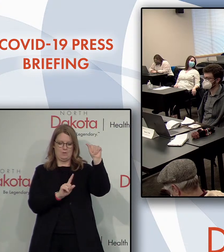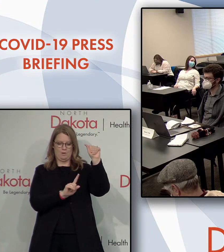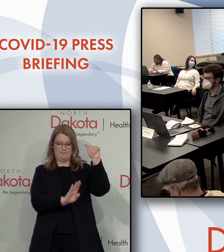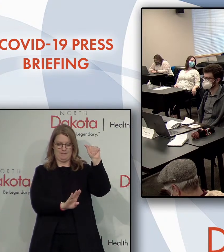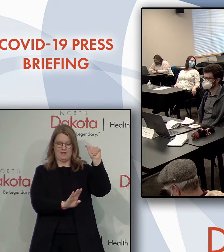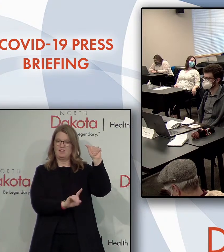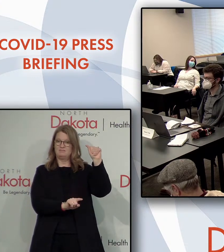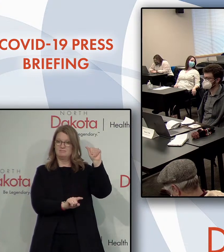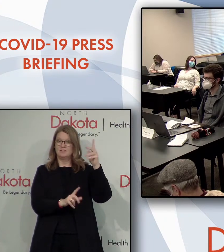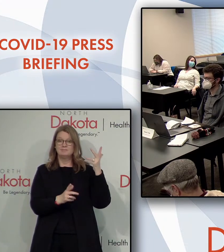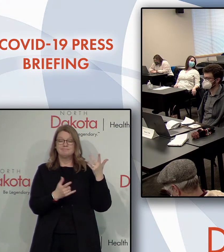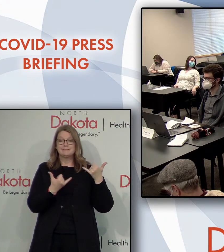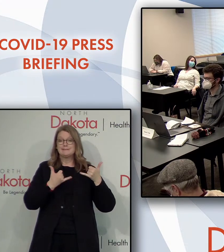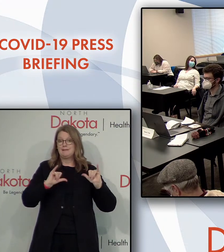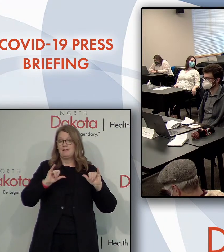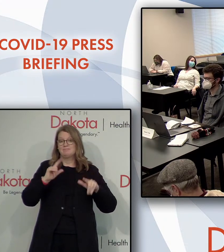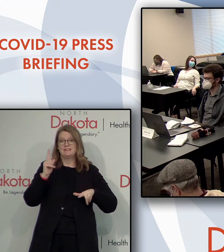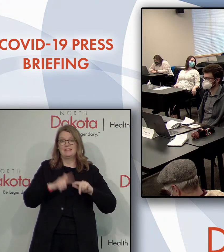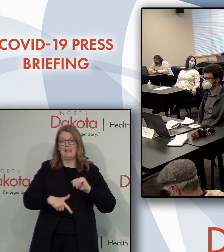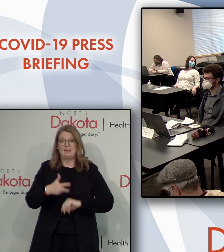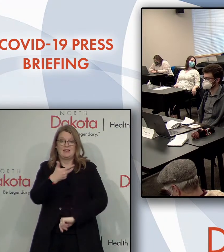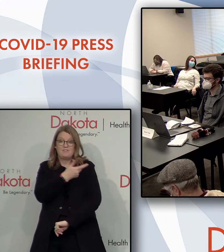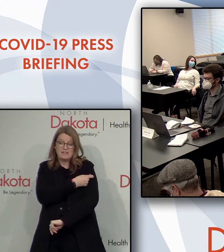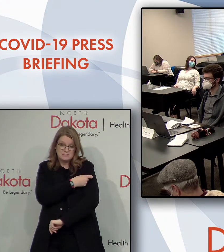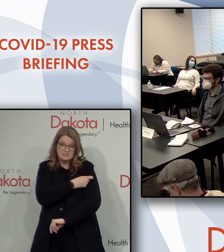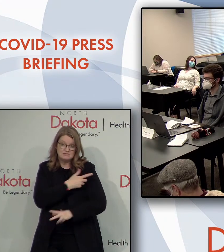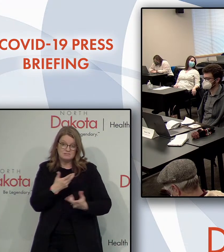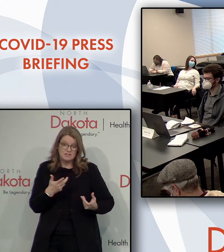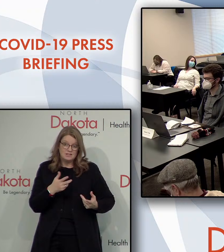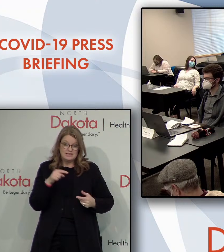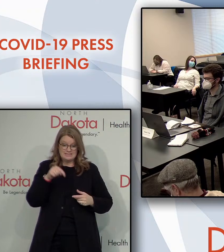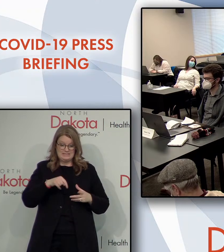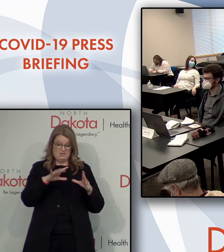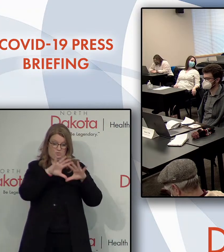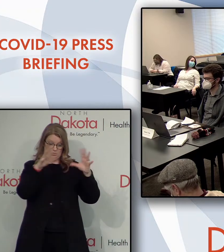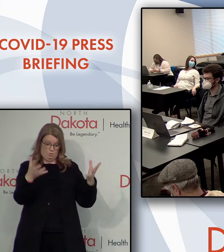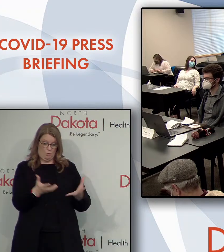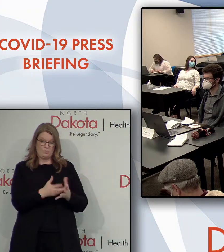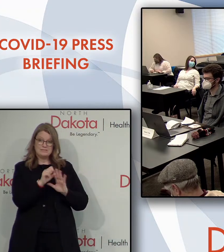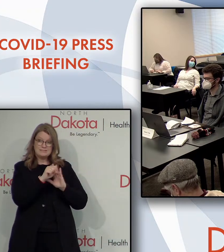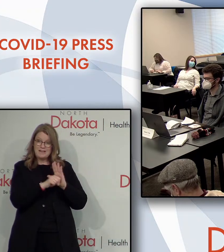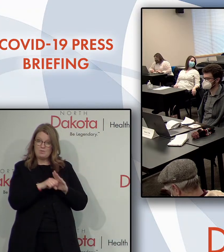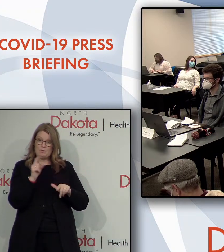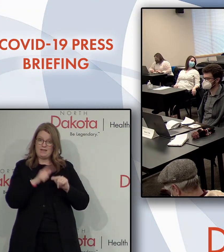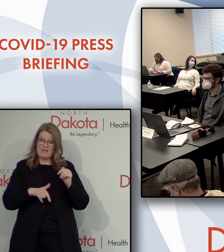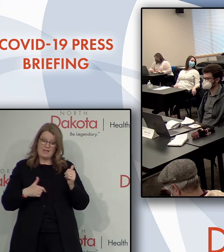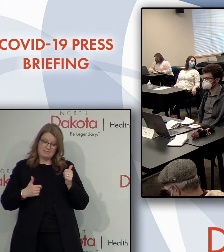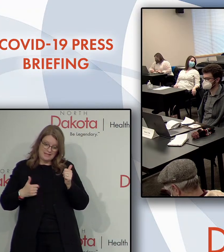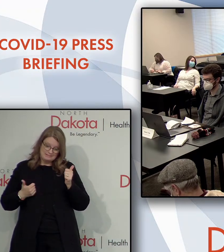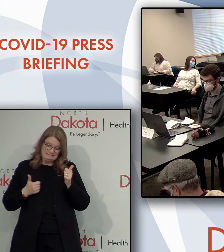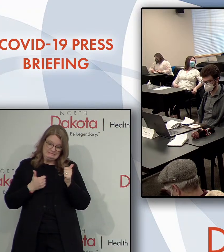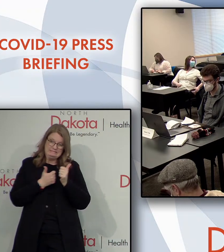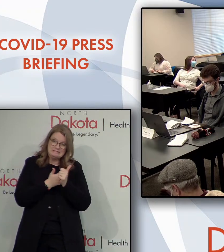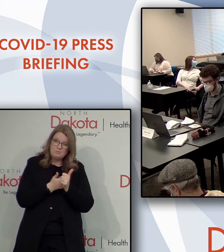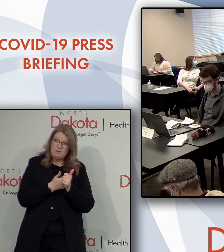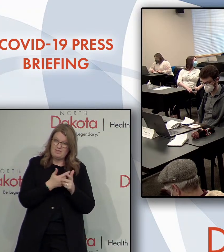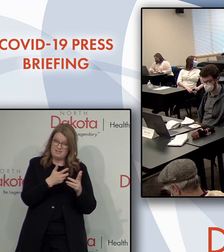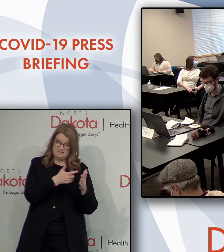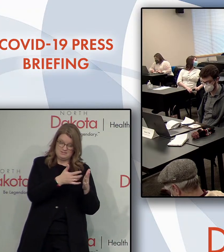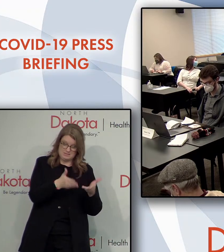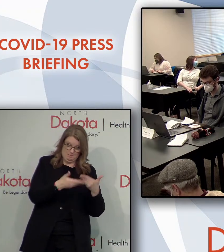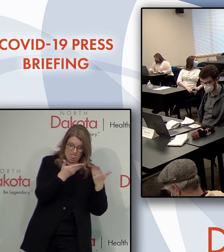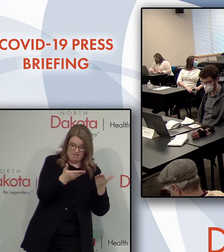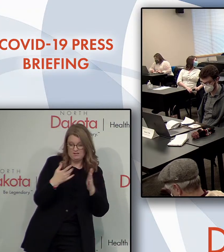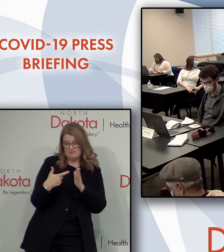still haven't been able to get the vaccine. Is North Dakota as a state just not able to keep up the supply to the demand, or have there been